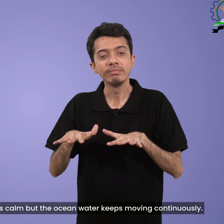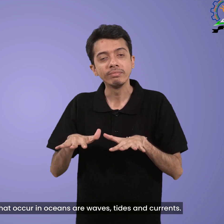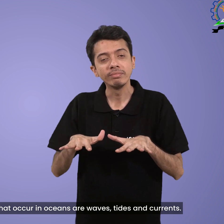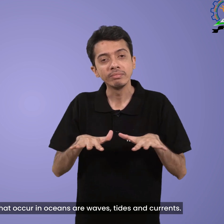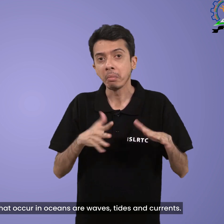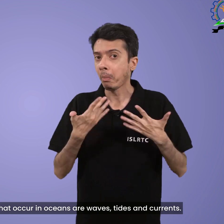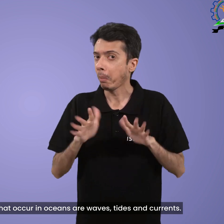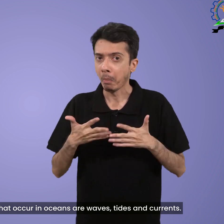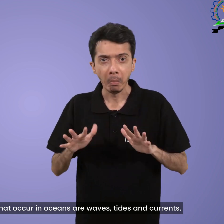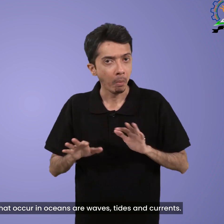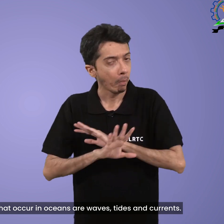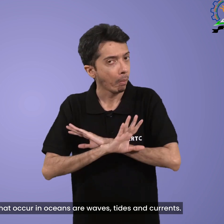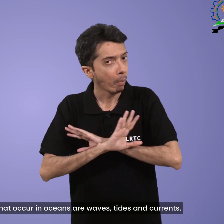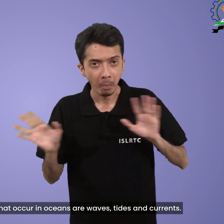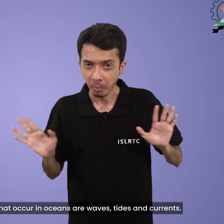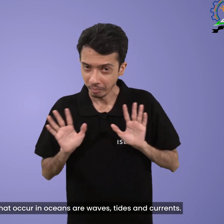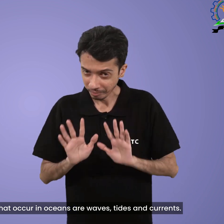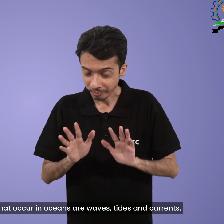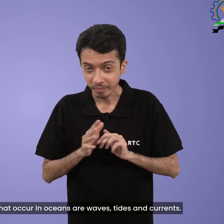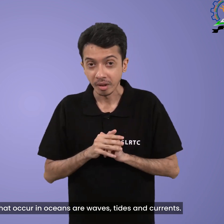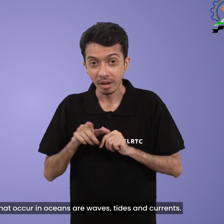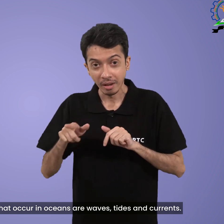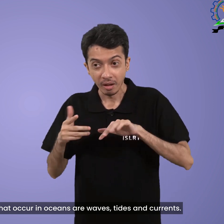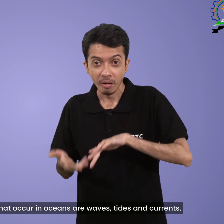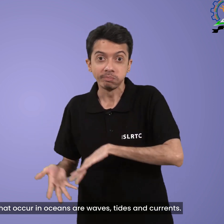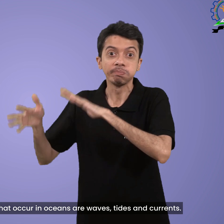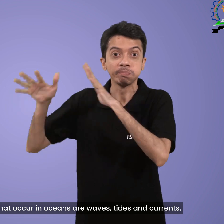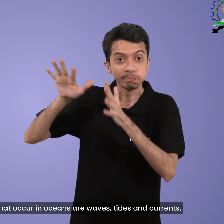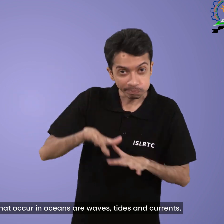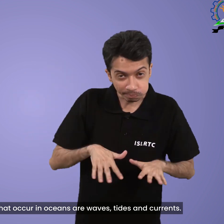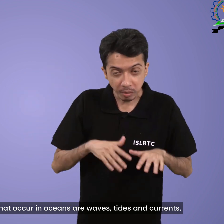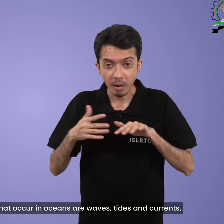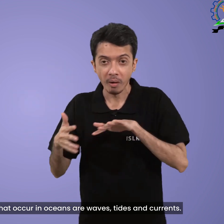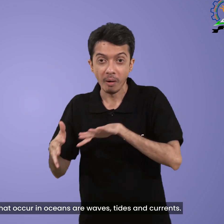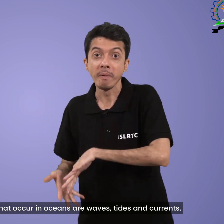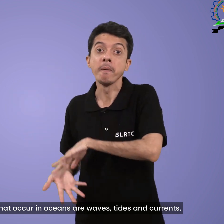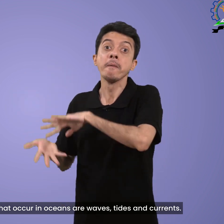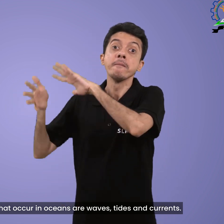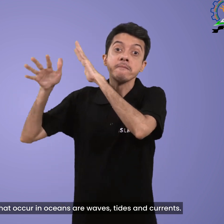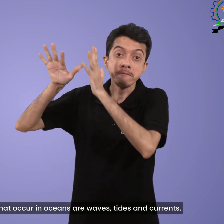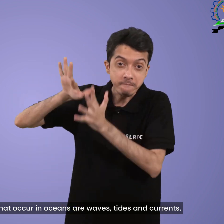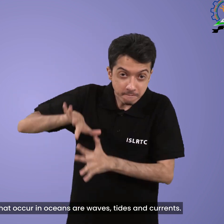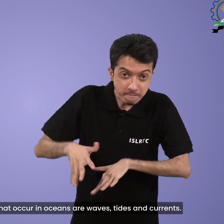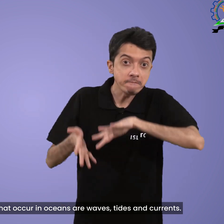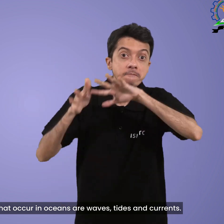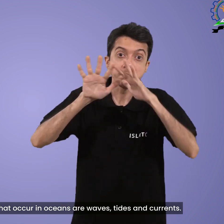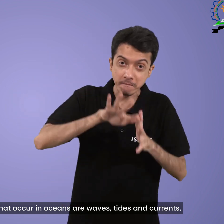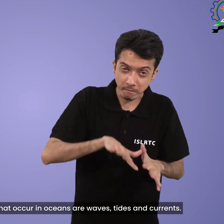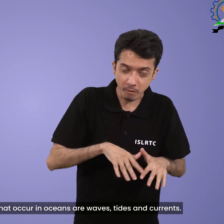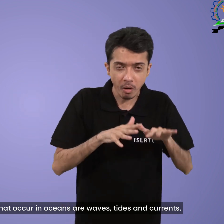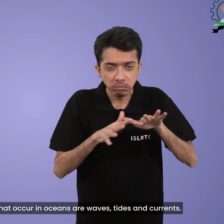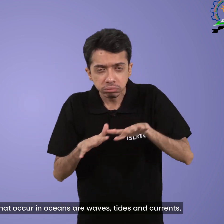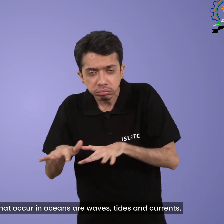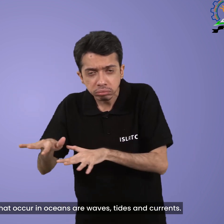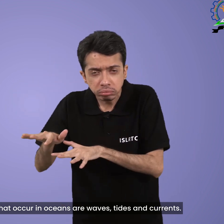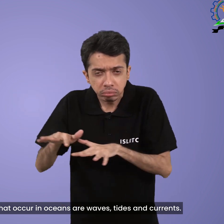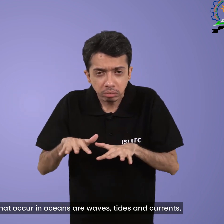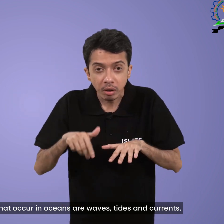It is never still. The movements that occur in oceans are waves, tides and currents.